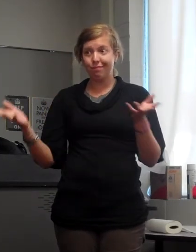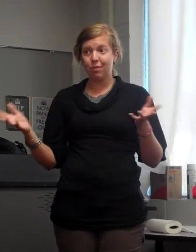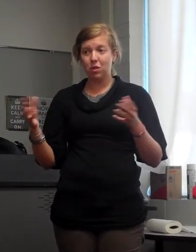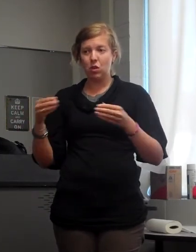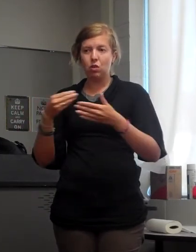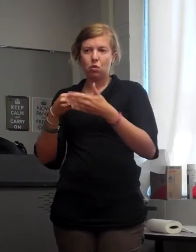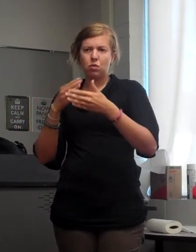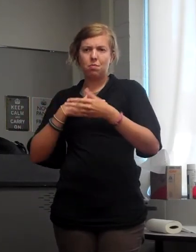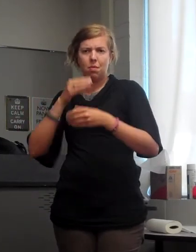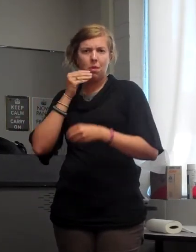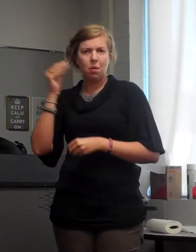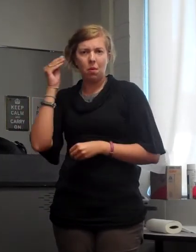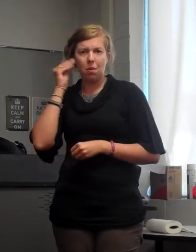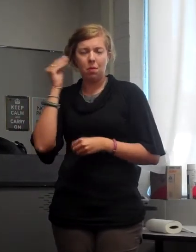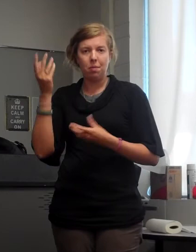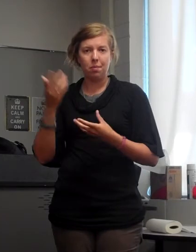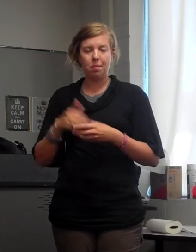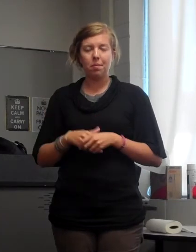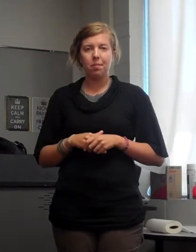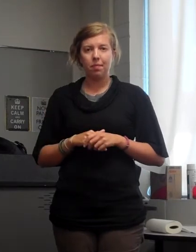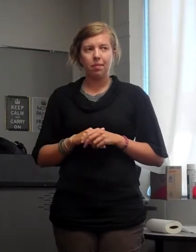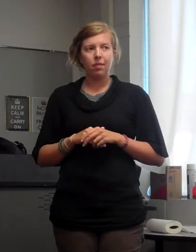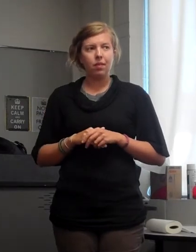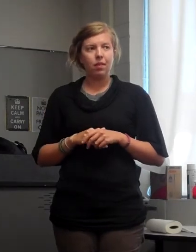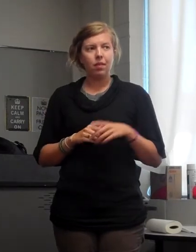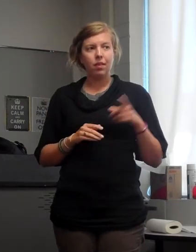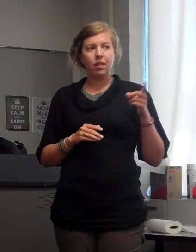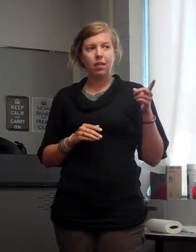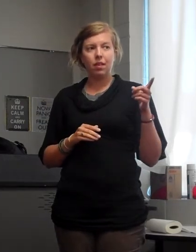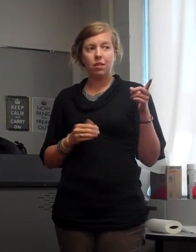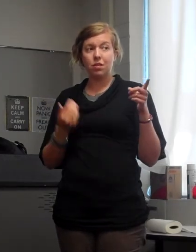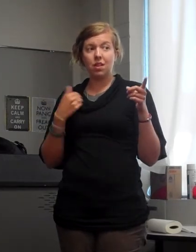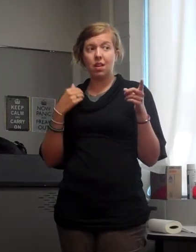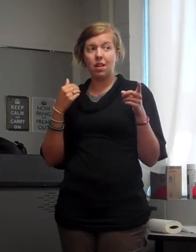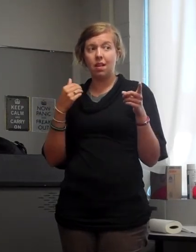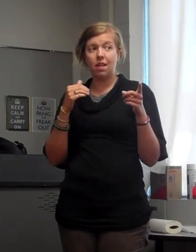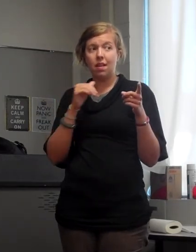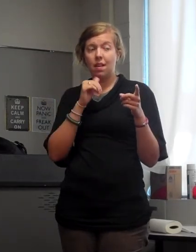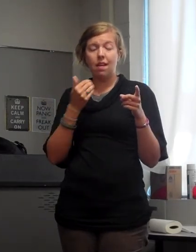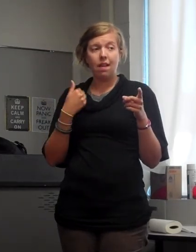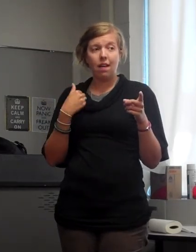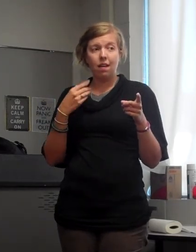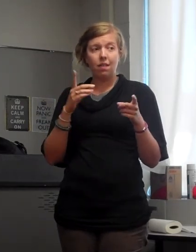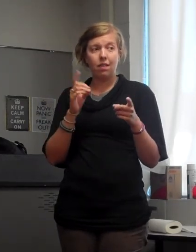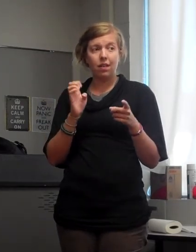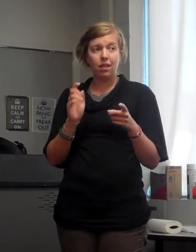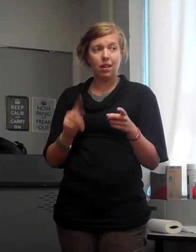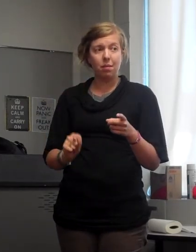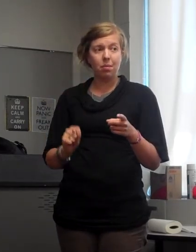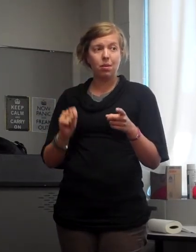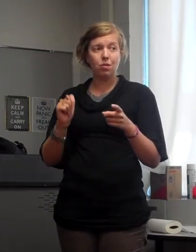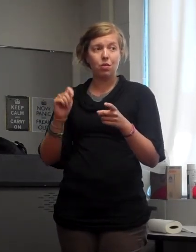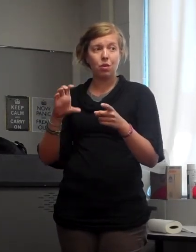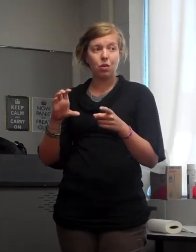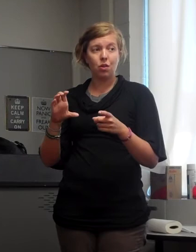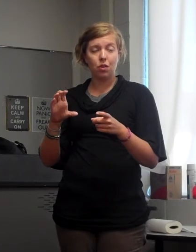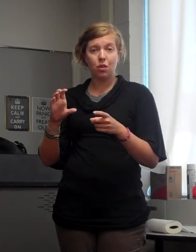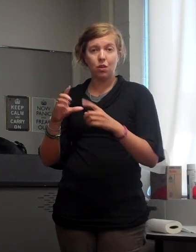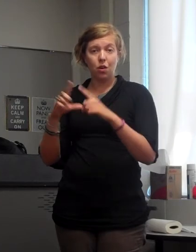the pump. So you don't use a debit card at all for No. anything? No. I have it, but it's, Okay.